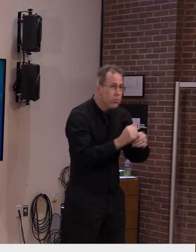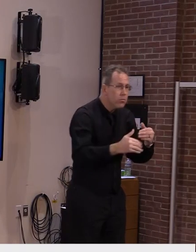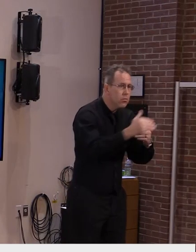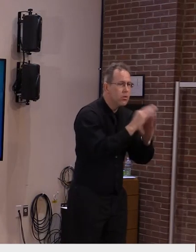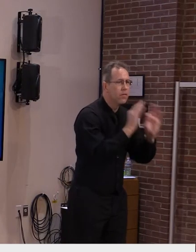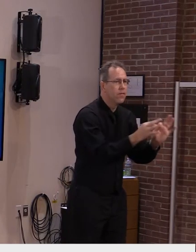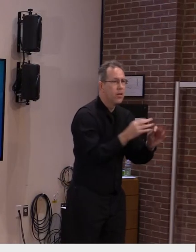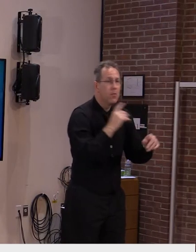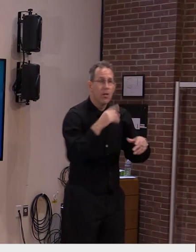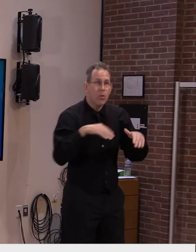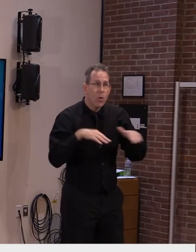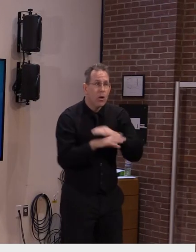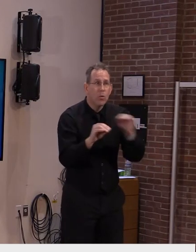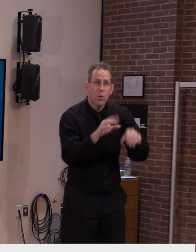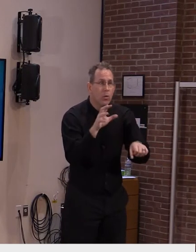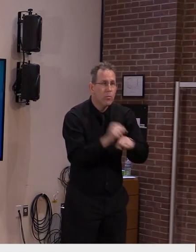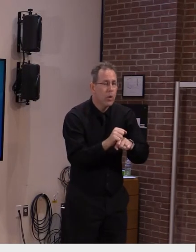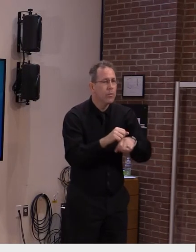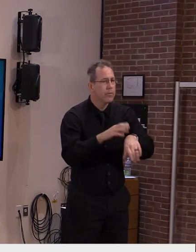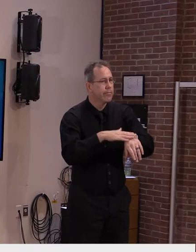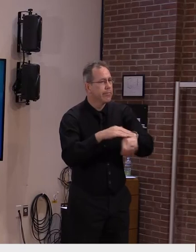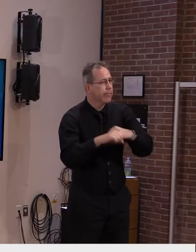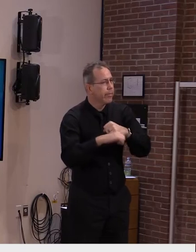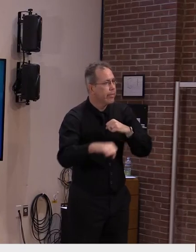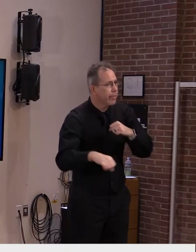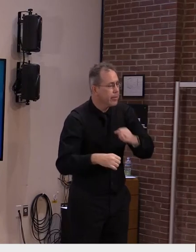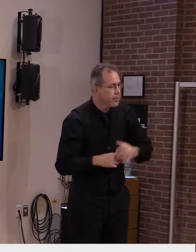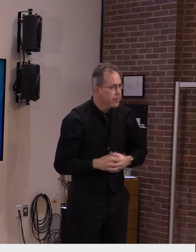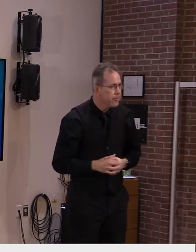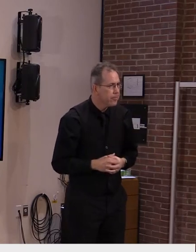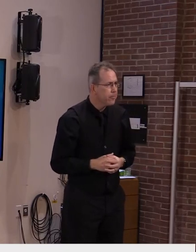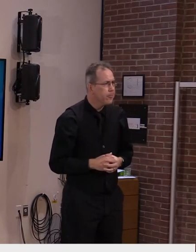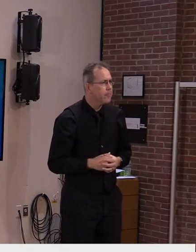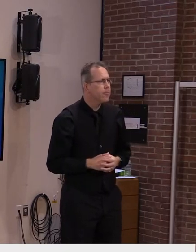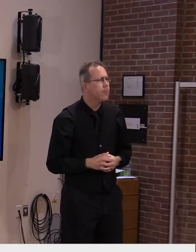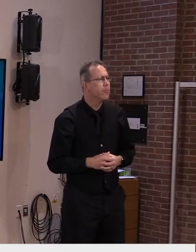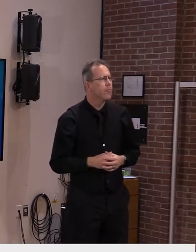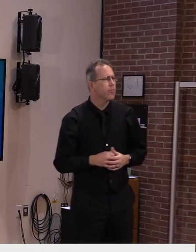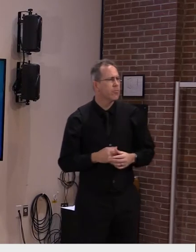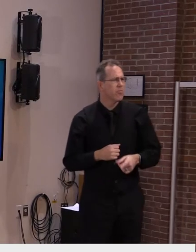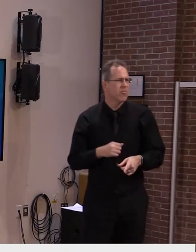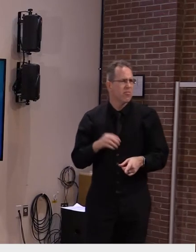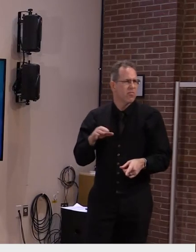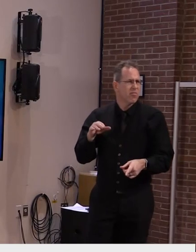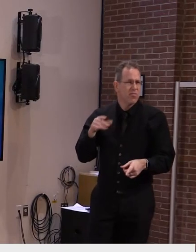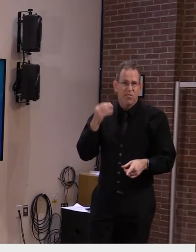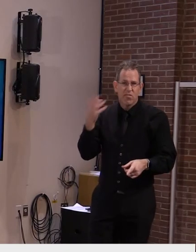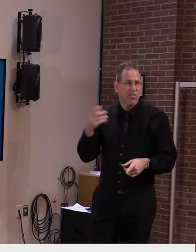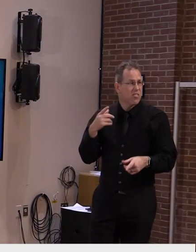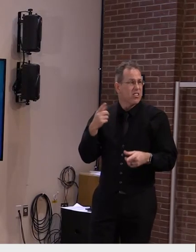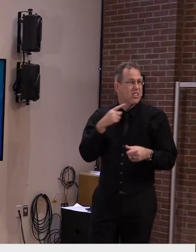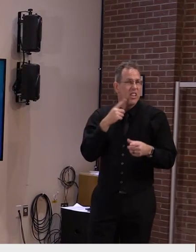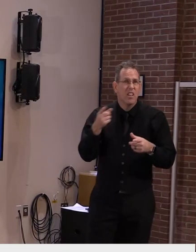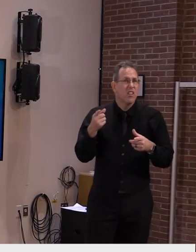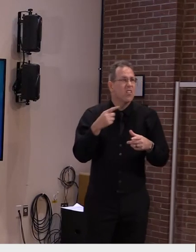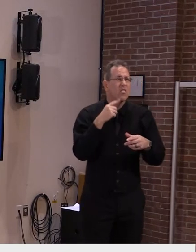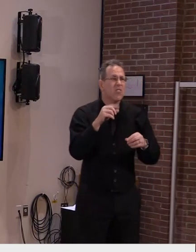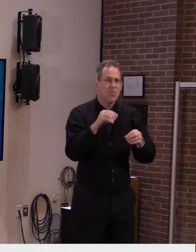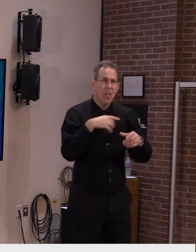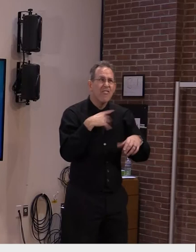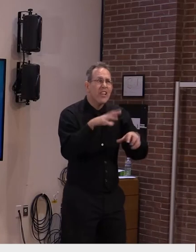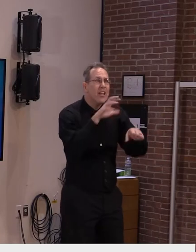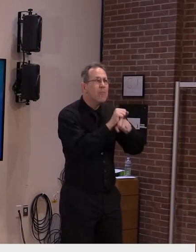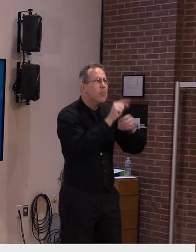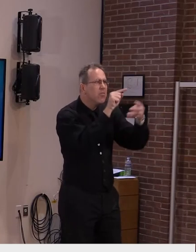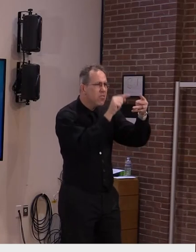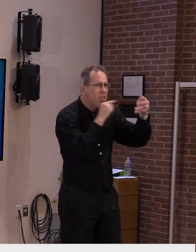Yeah, thanks. I heard one person saying they couldn't book an appointment until after Christmas, which sounded quite a ways away compared to where we had them.